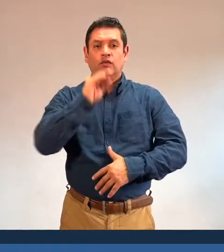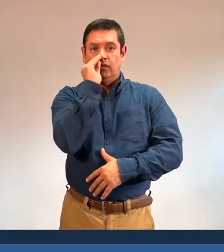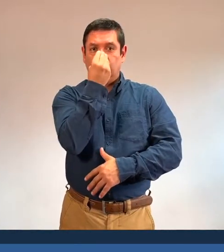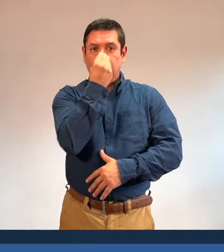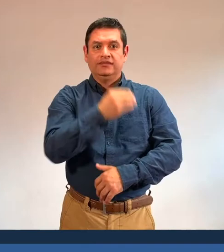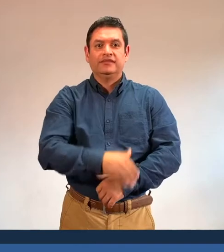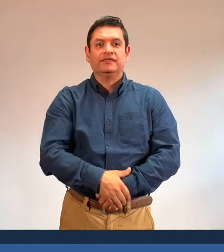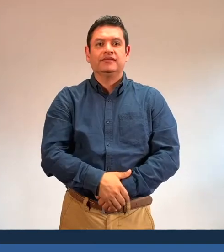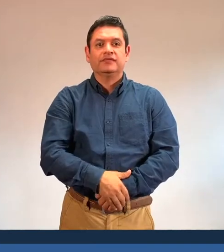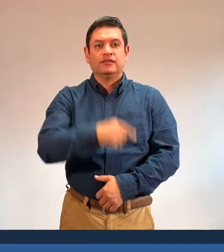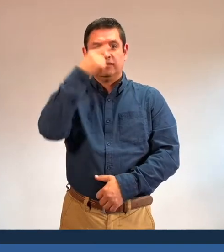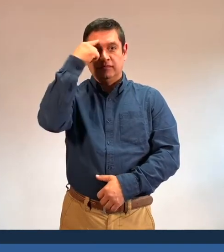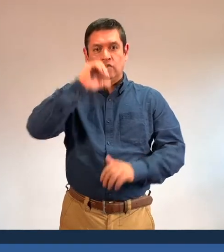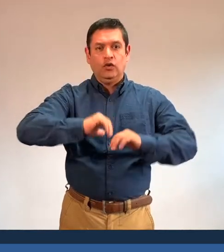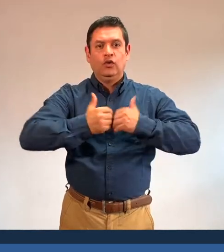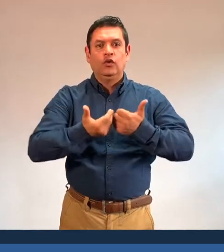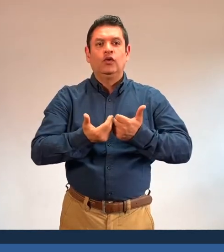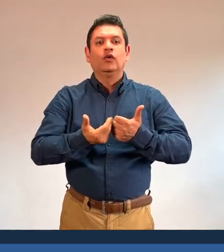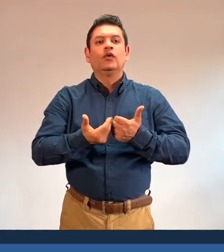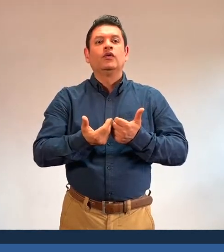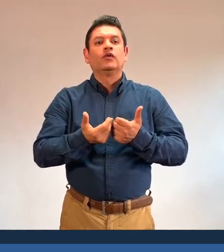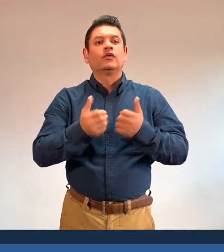do the mineral work.